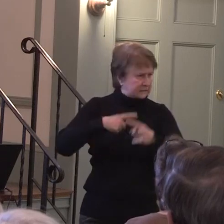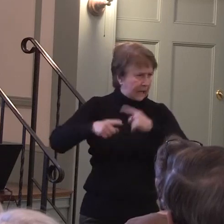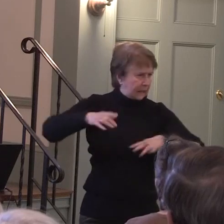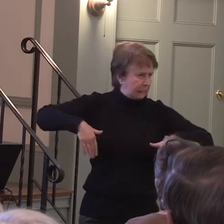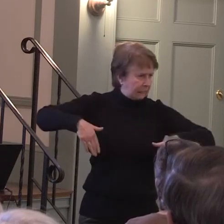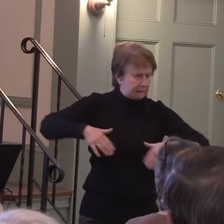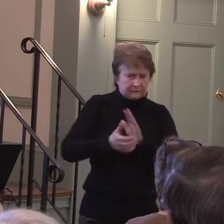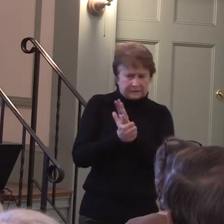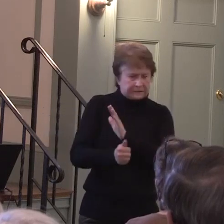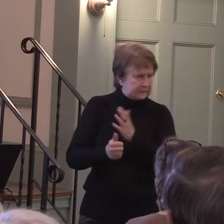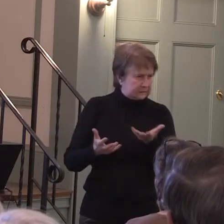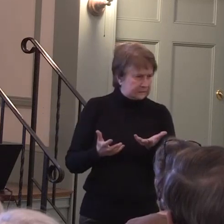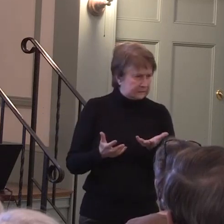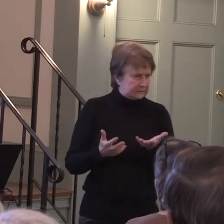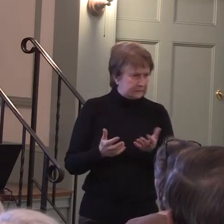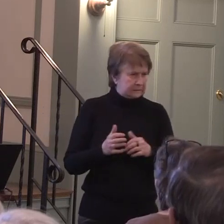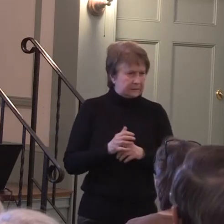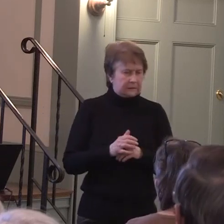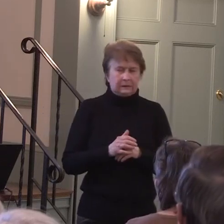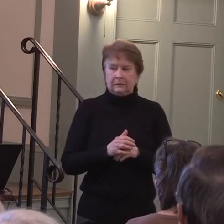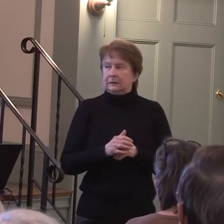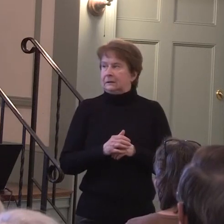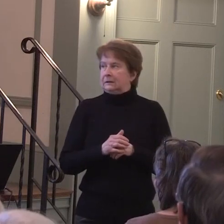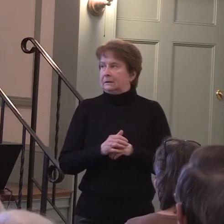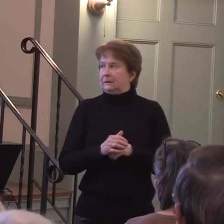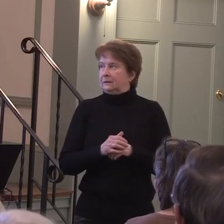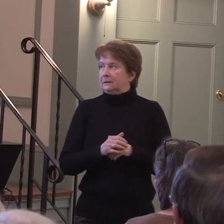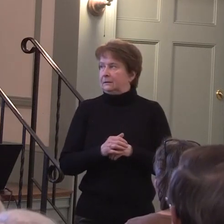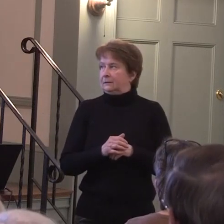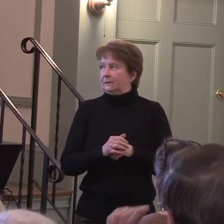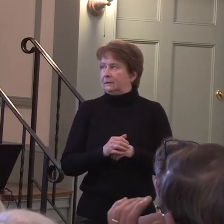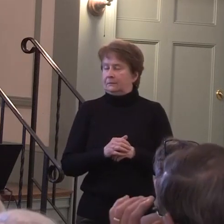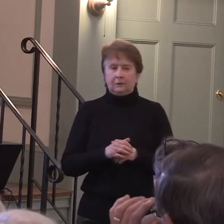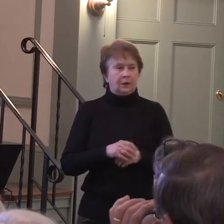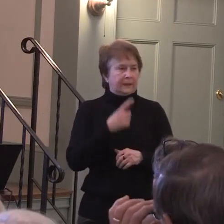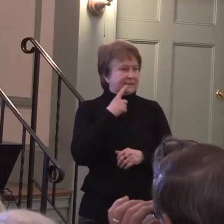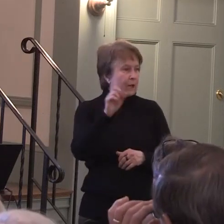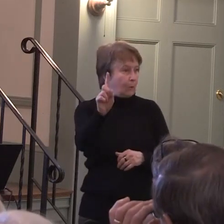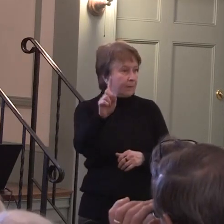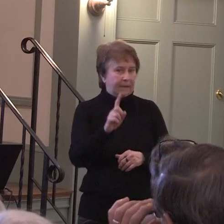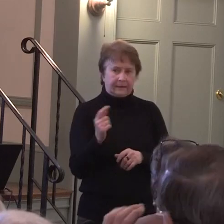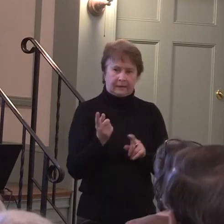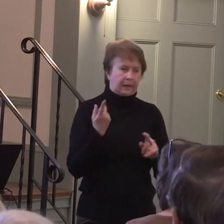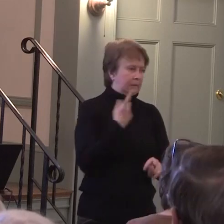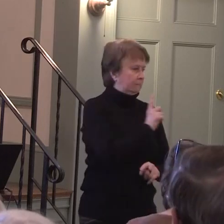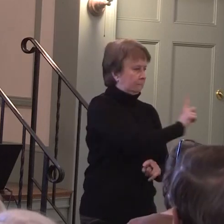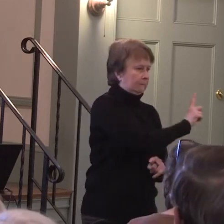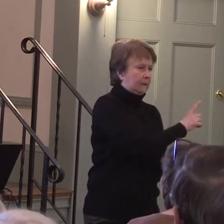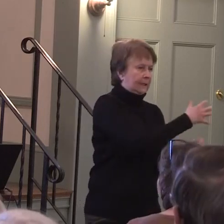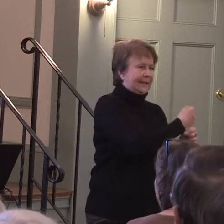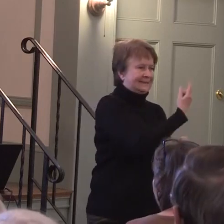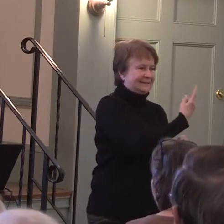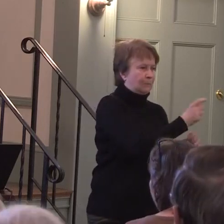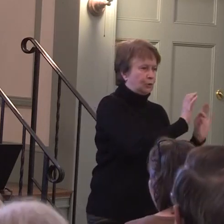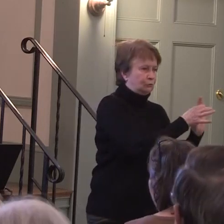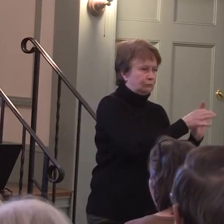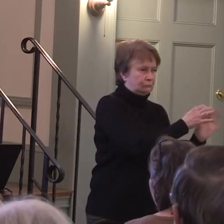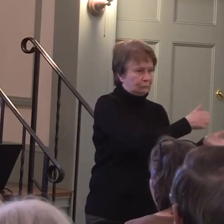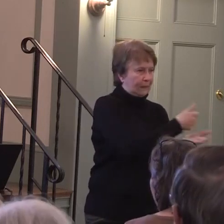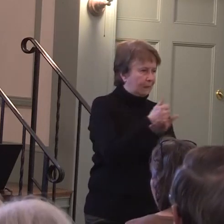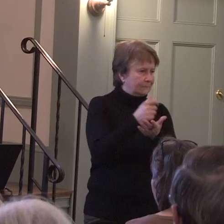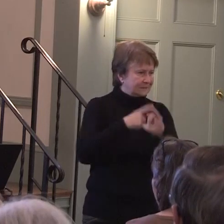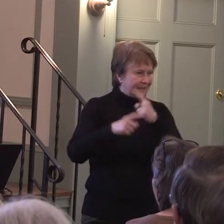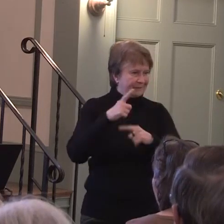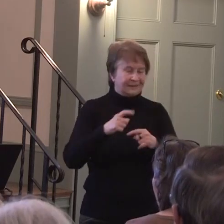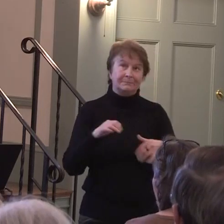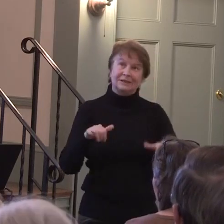How do they communicate? It's like, they'll go get somebody. Big challenge, but in terms of